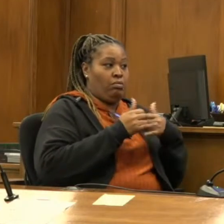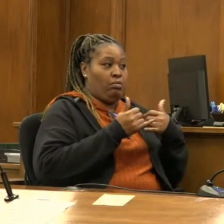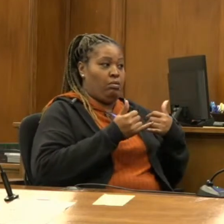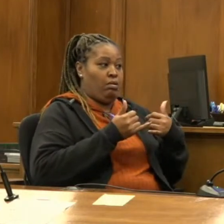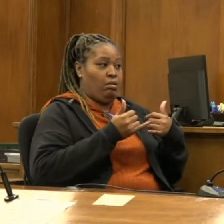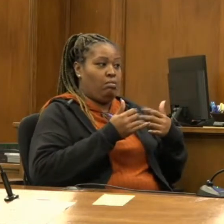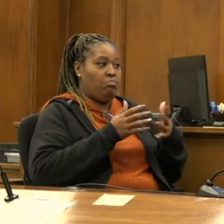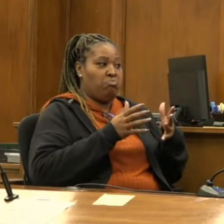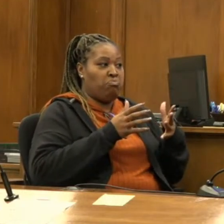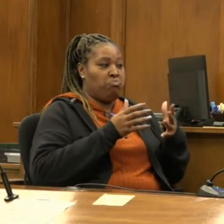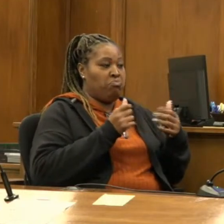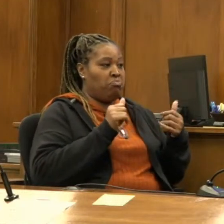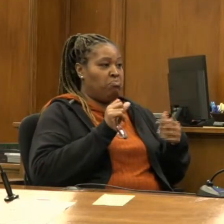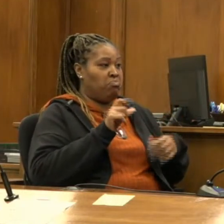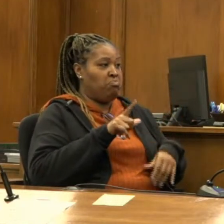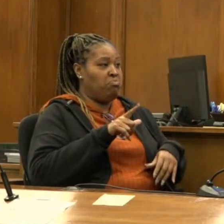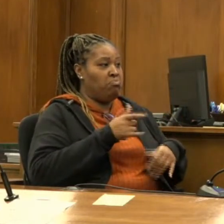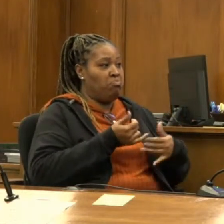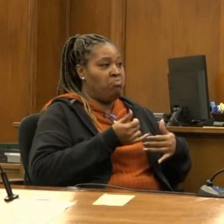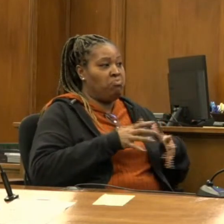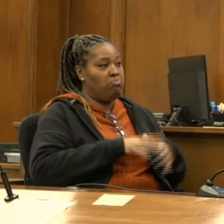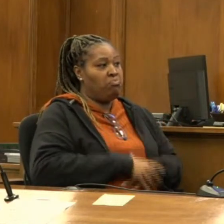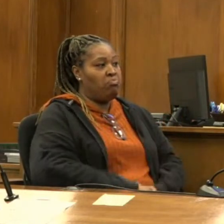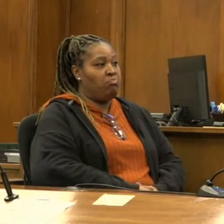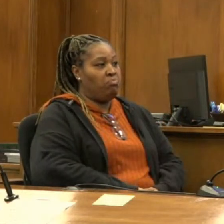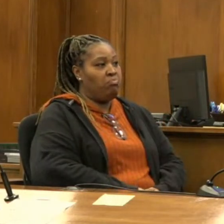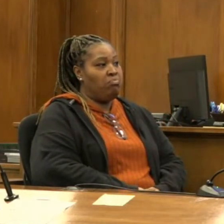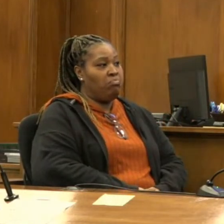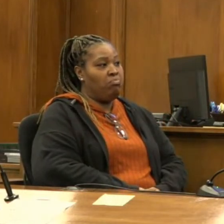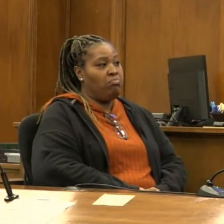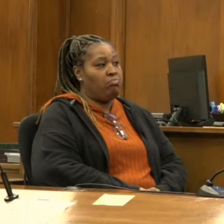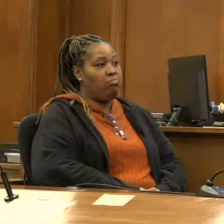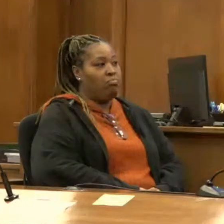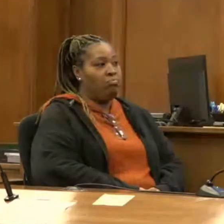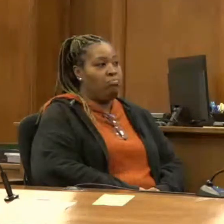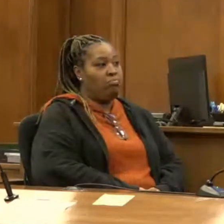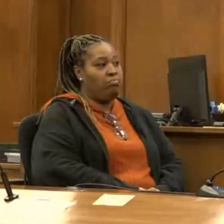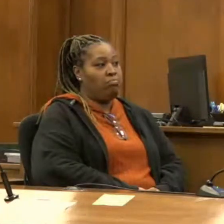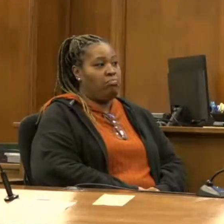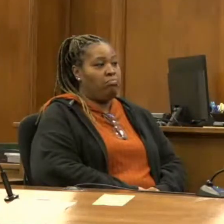he signed English or now more ASL?